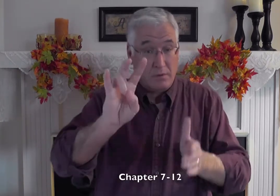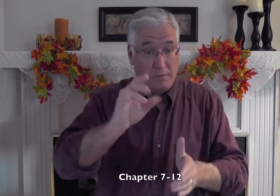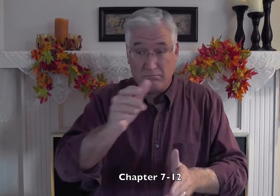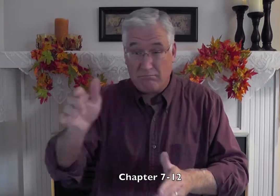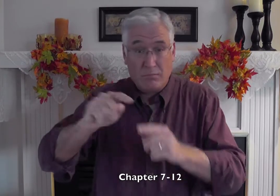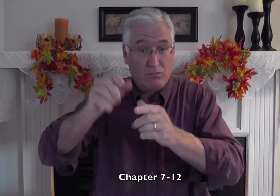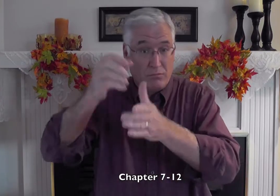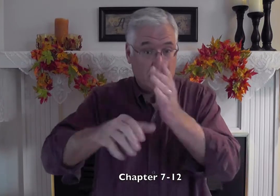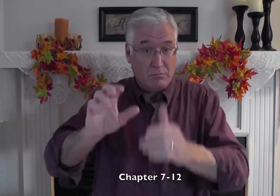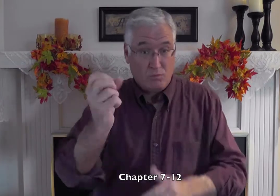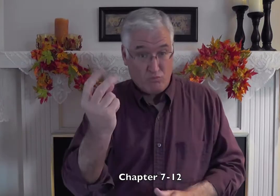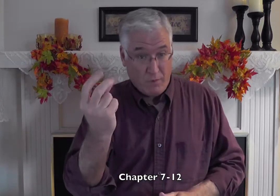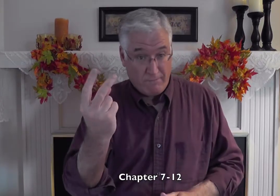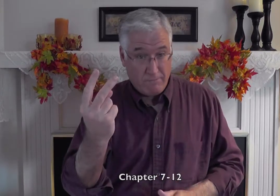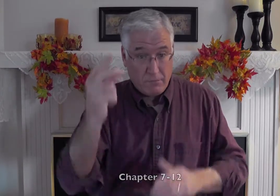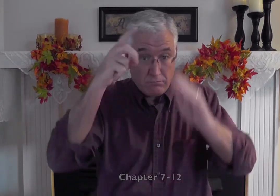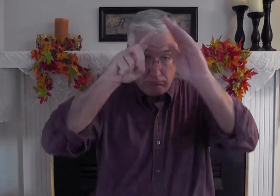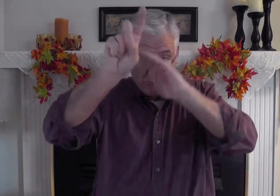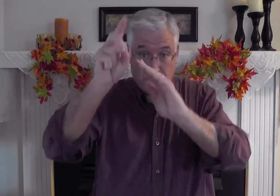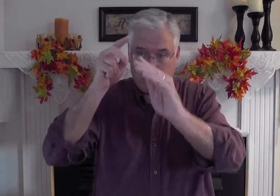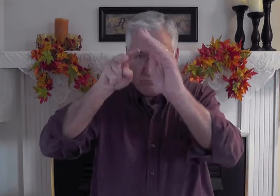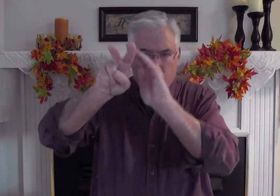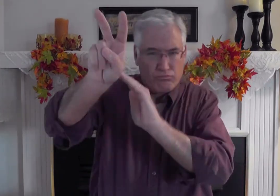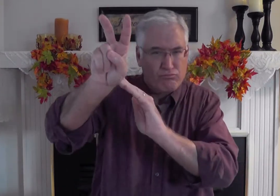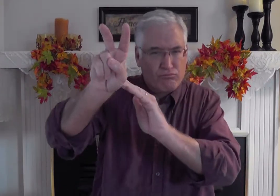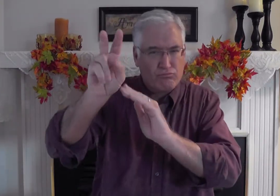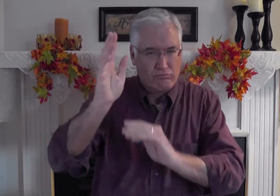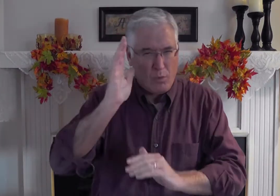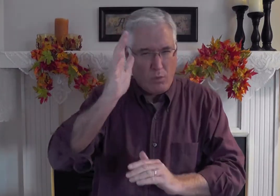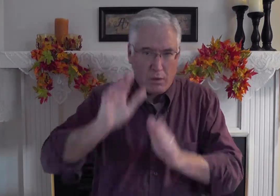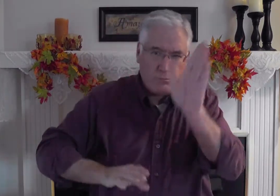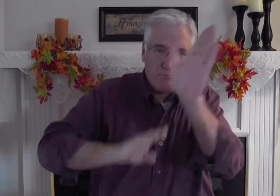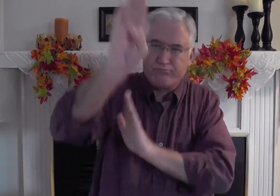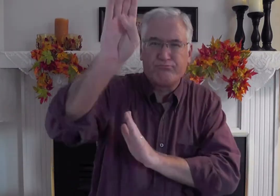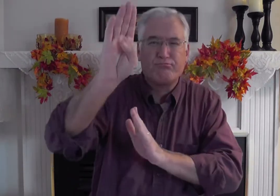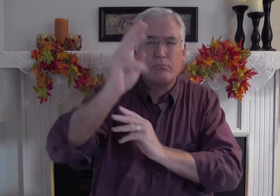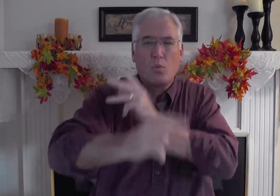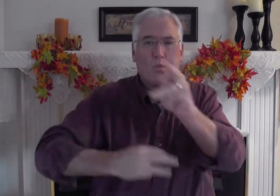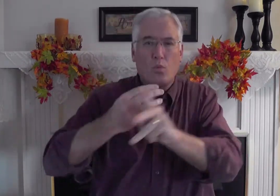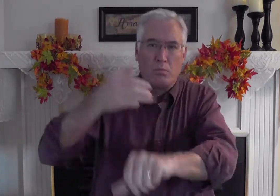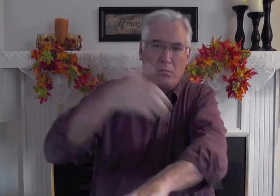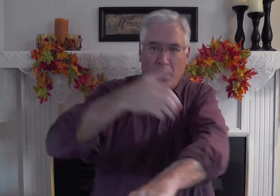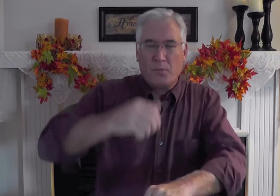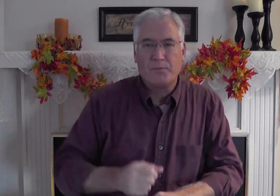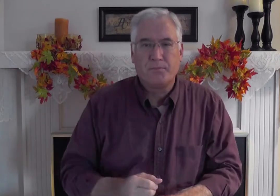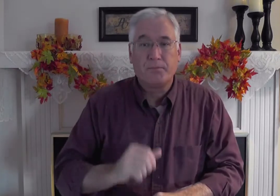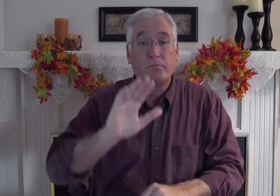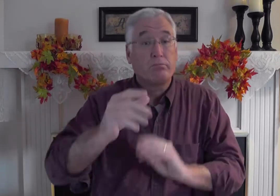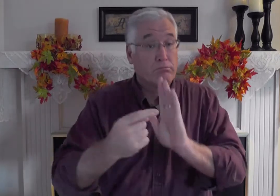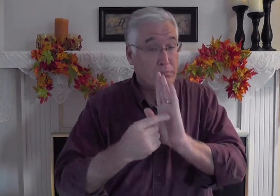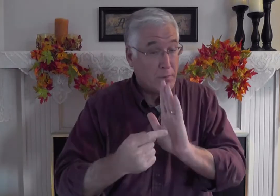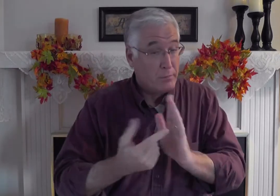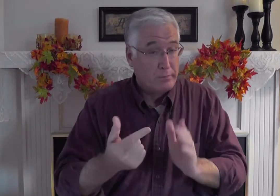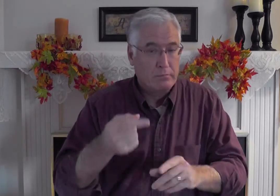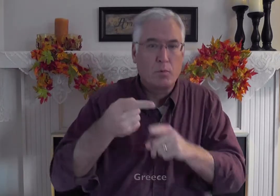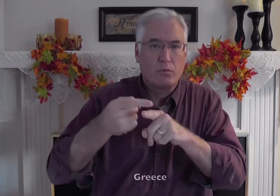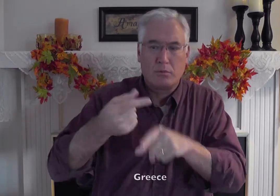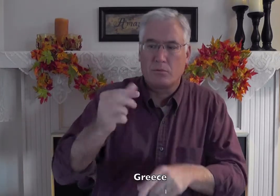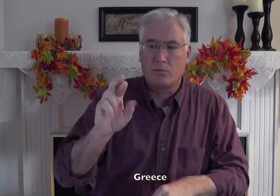prophesied. In chapter 7 through 12, the prophecy developed that there would be a world power that